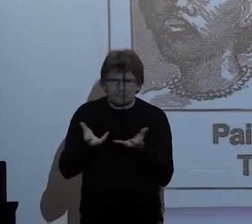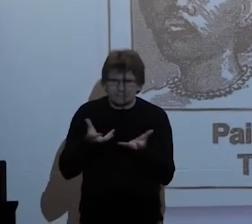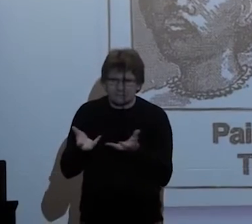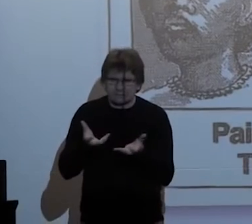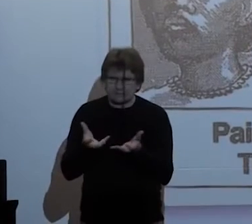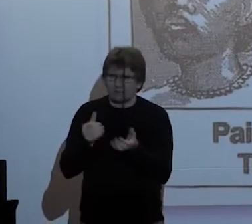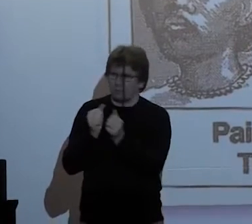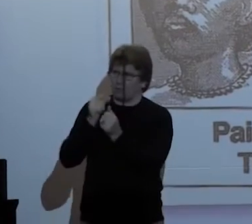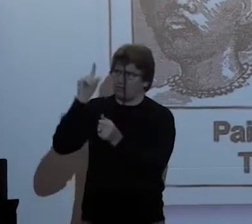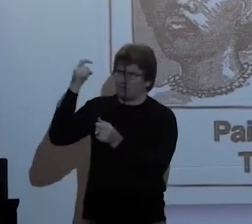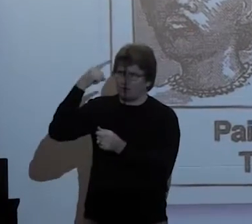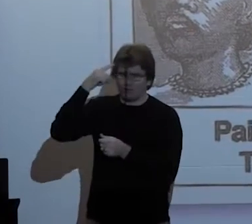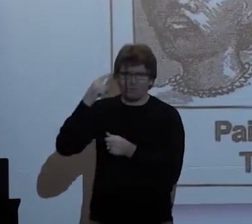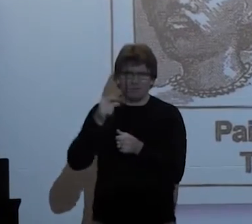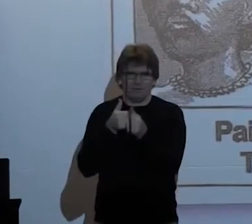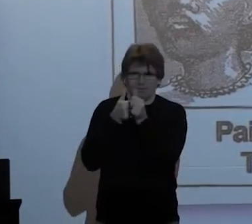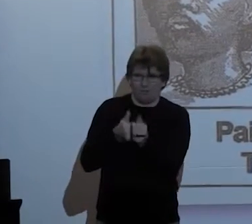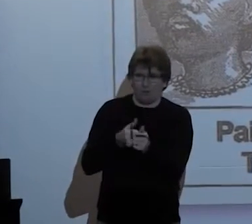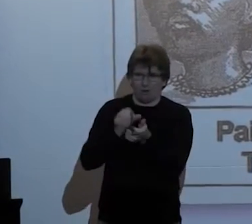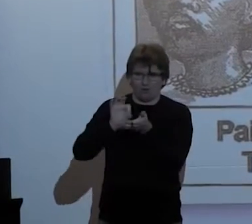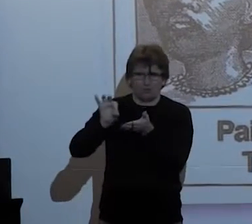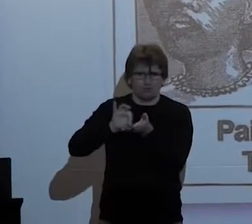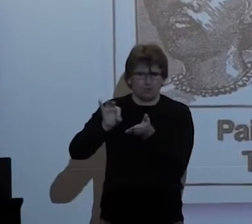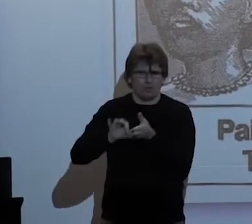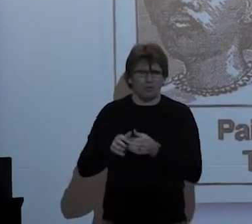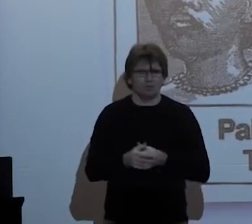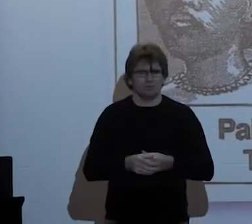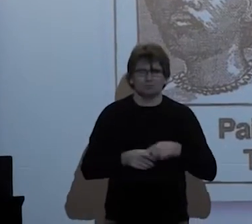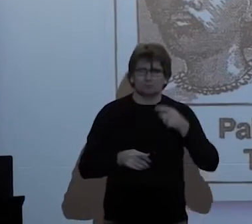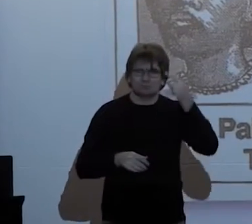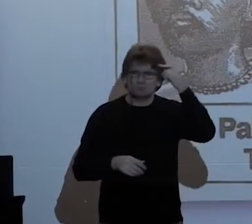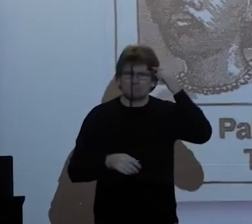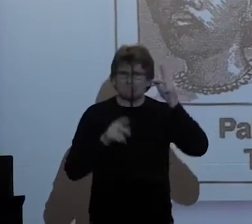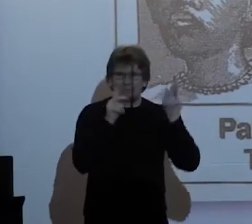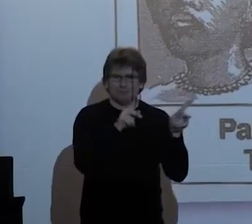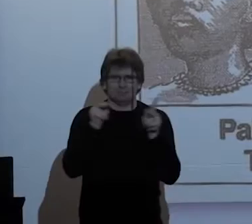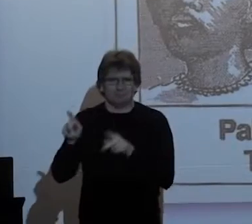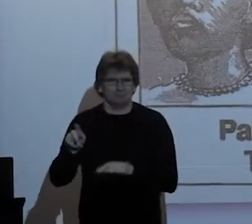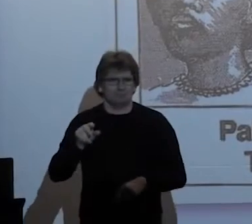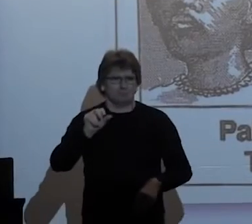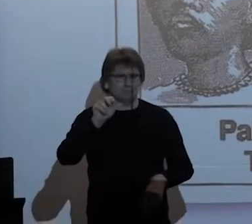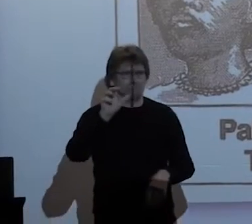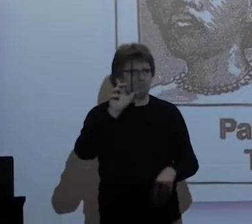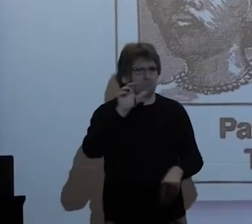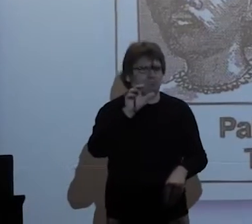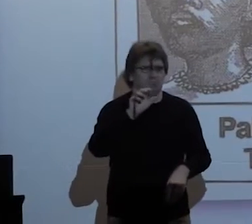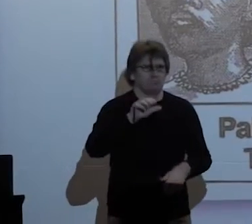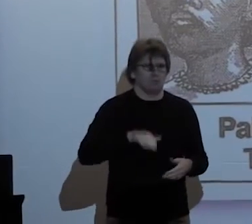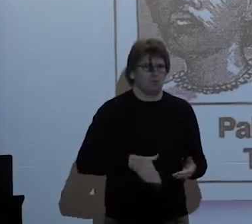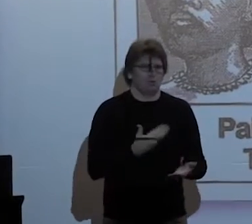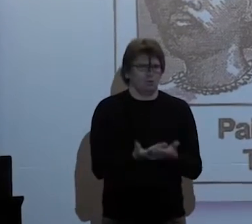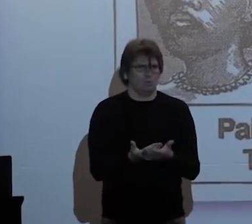government to register their children in order to follow a tracking system that occurs throughout the